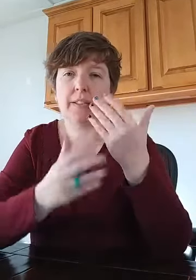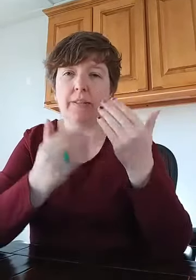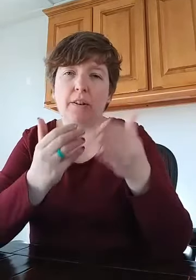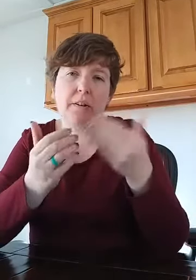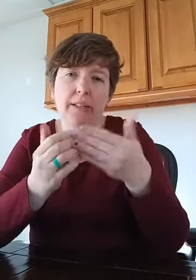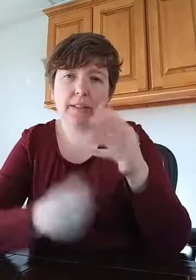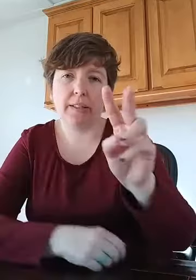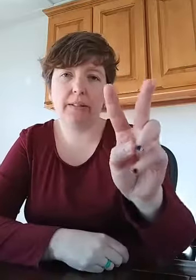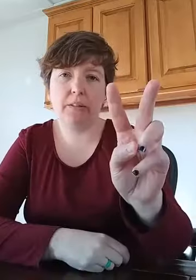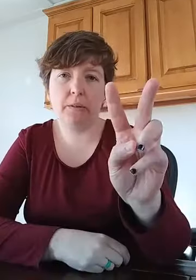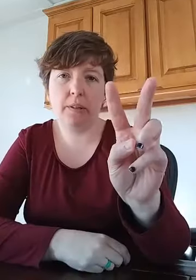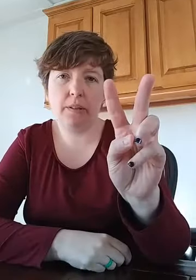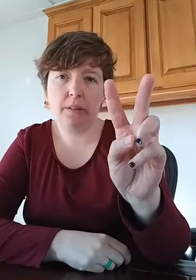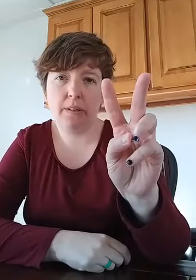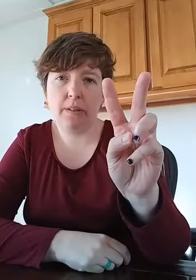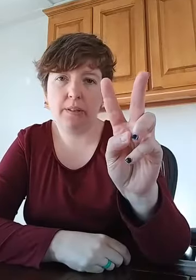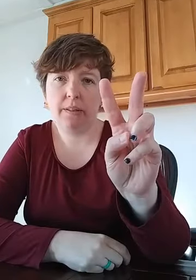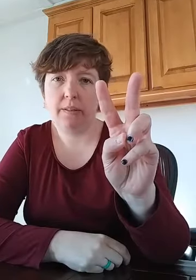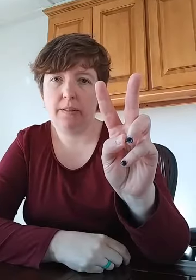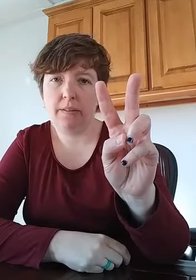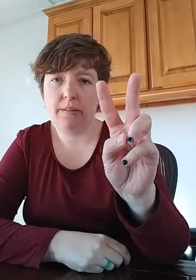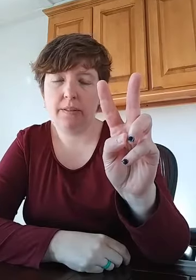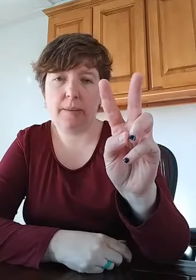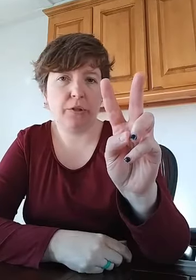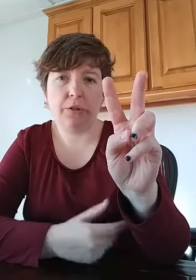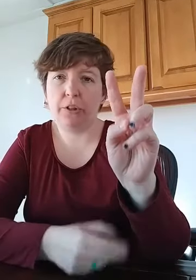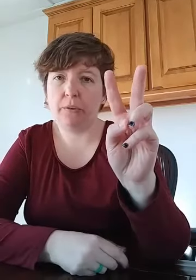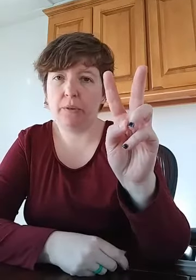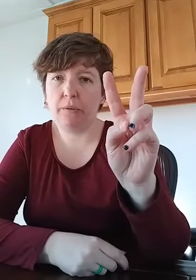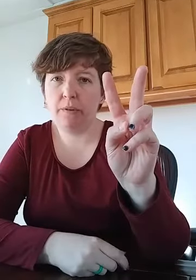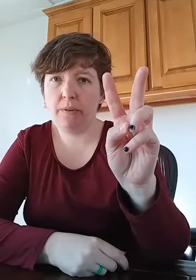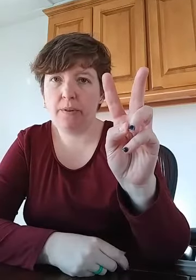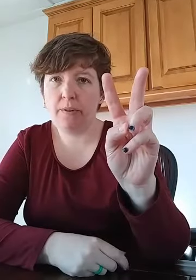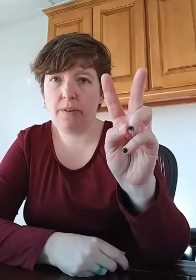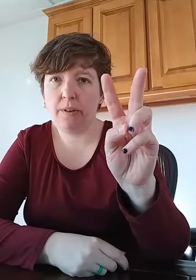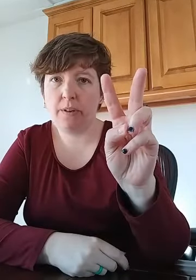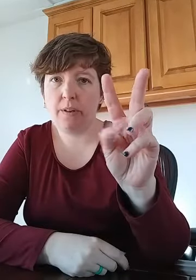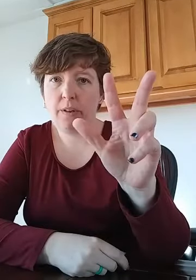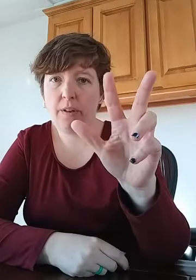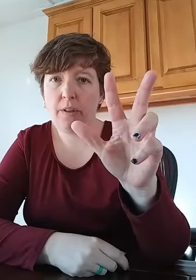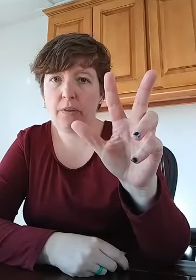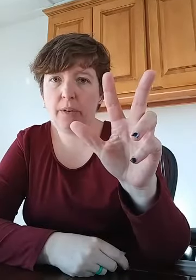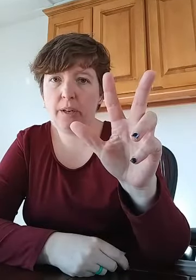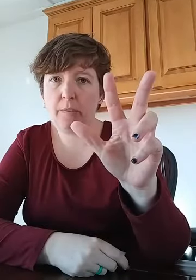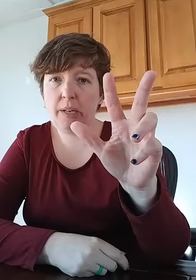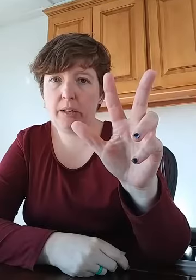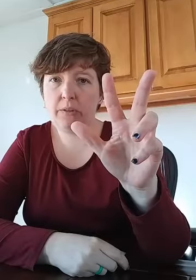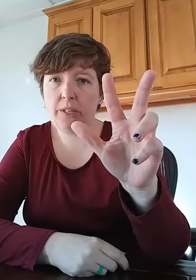are easy. 2, same as you're used to. 3 will be a little